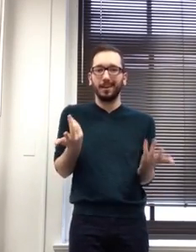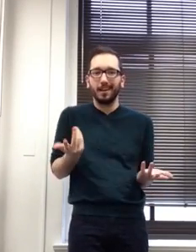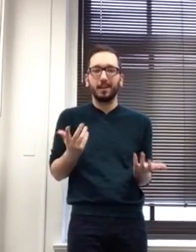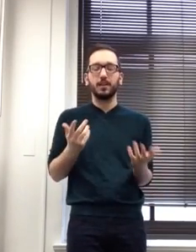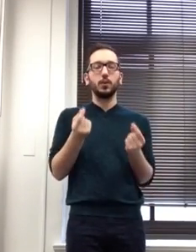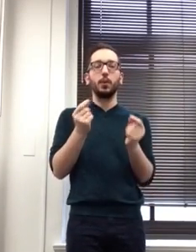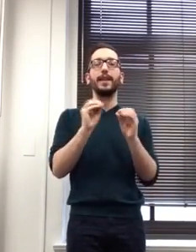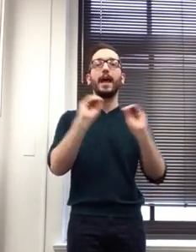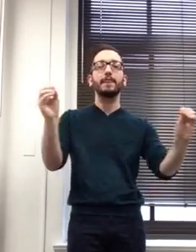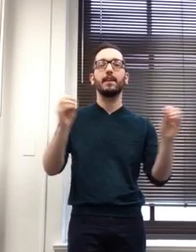Wonderful answer.